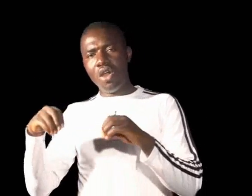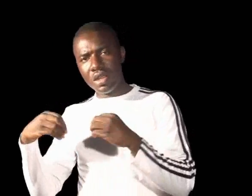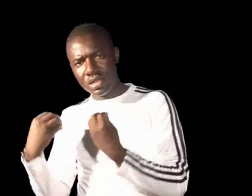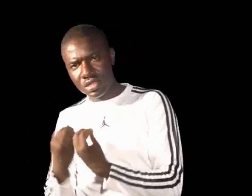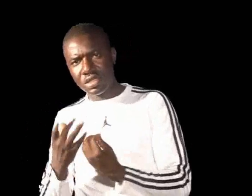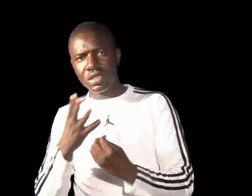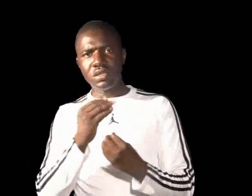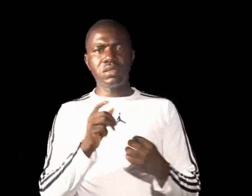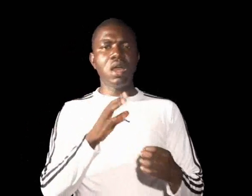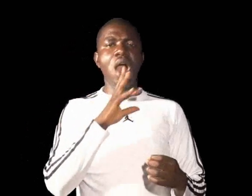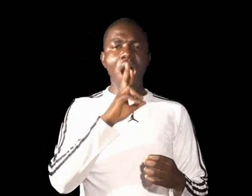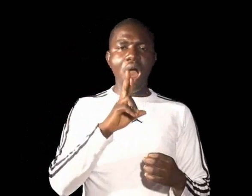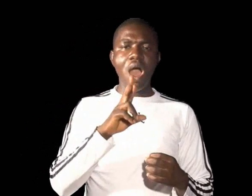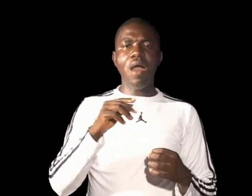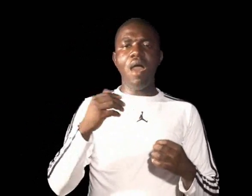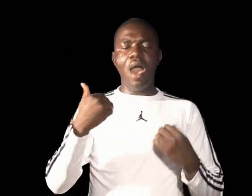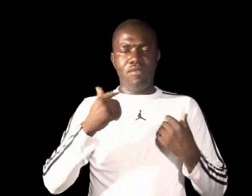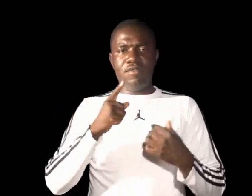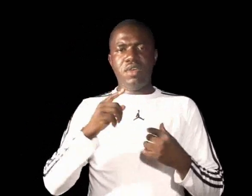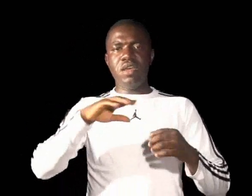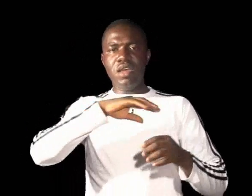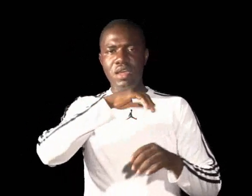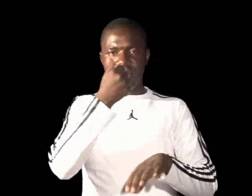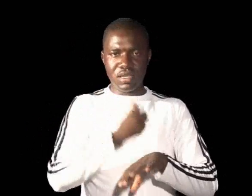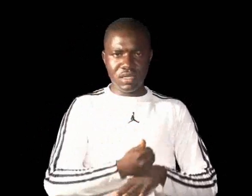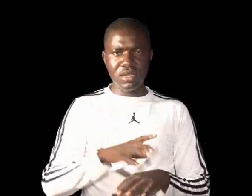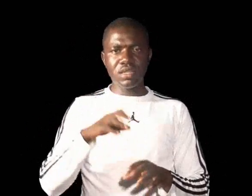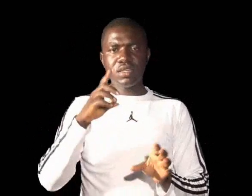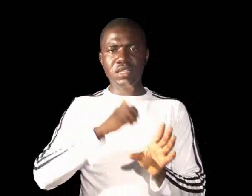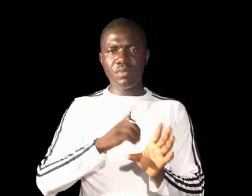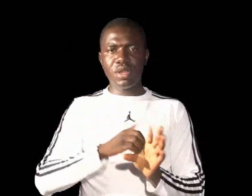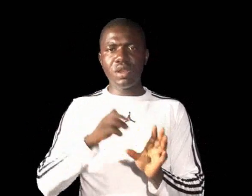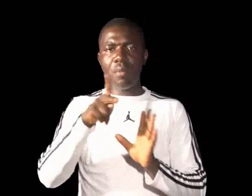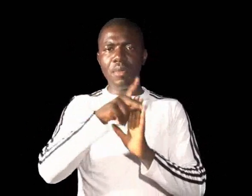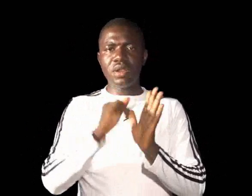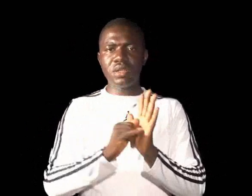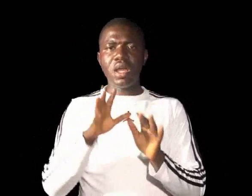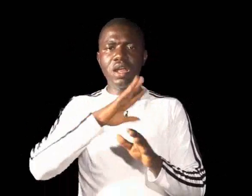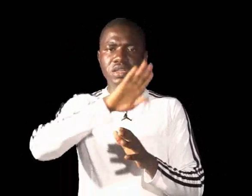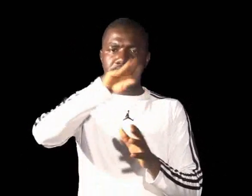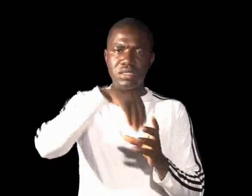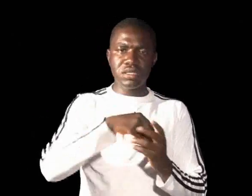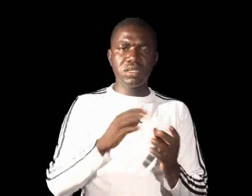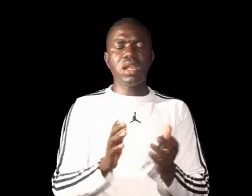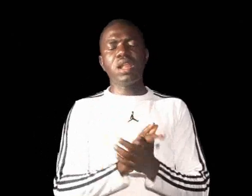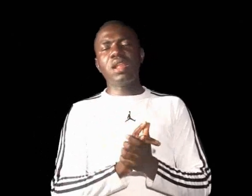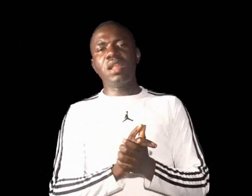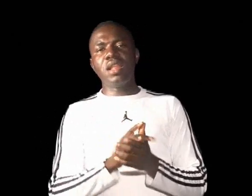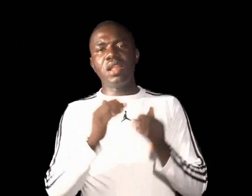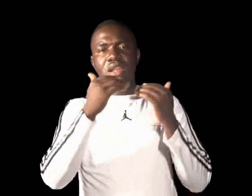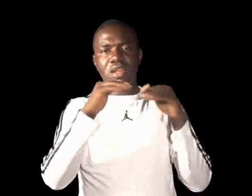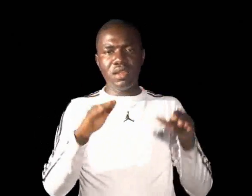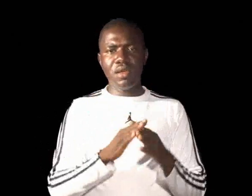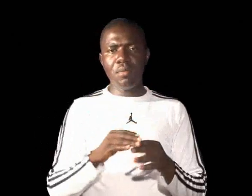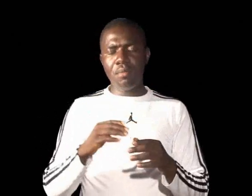agencies within the country have established disability policies at the central level. However, progress in mainstreaming